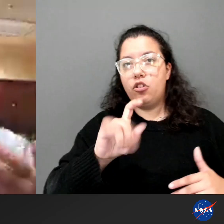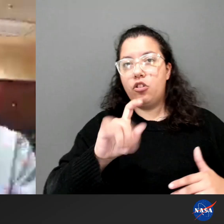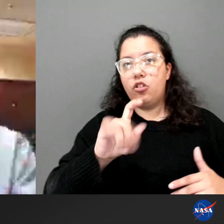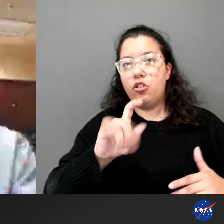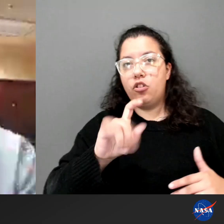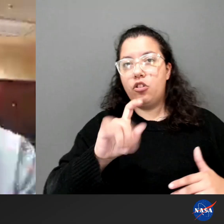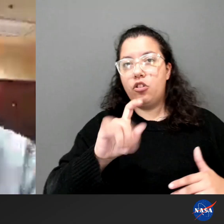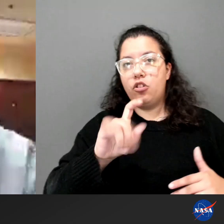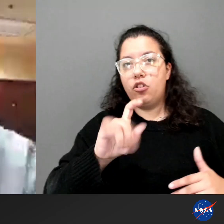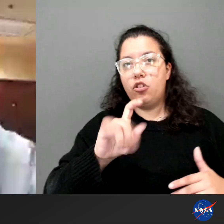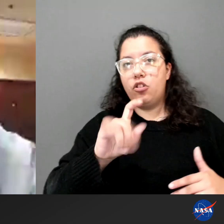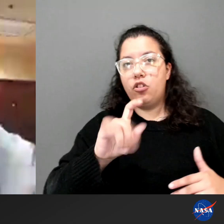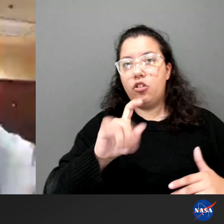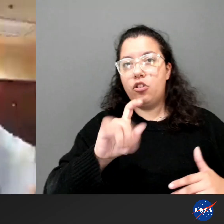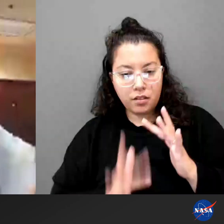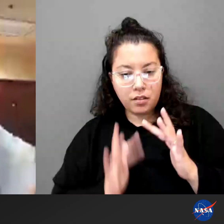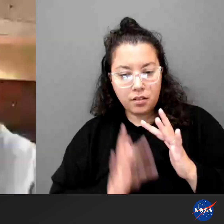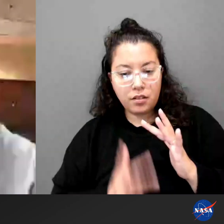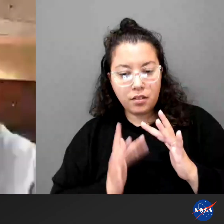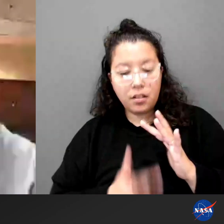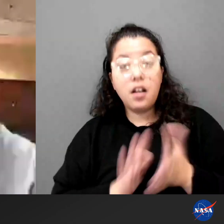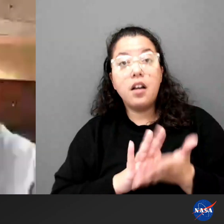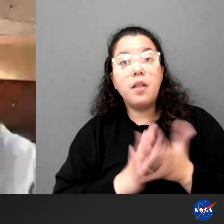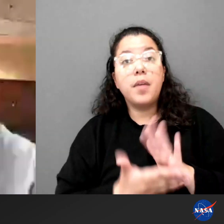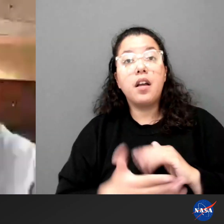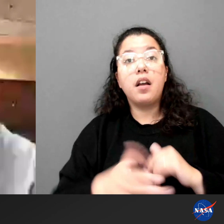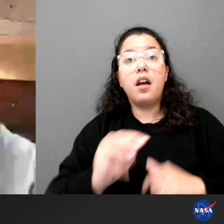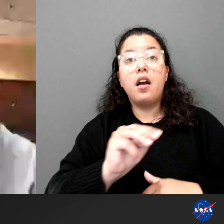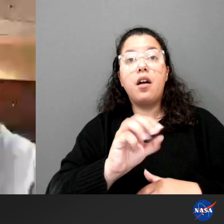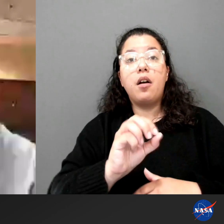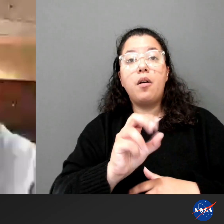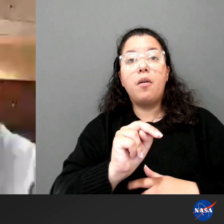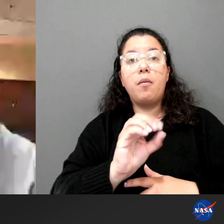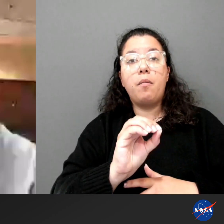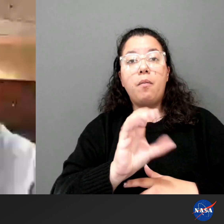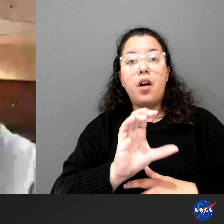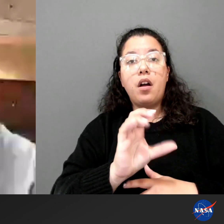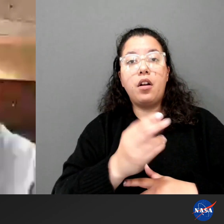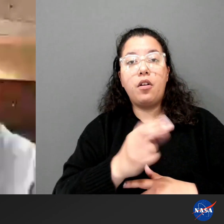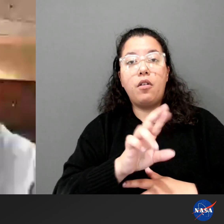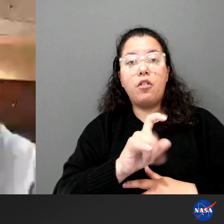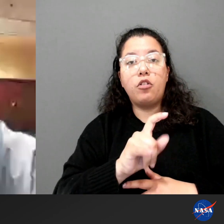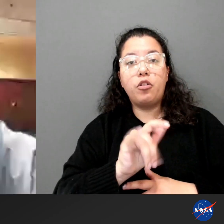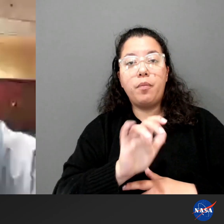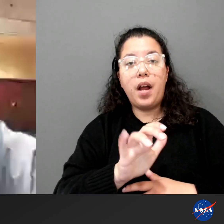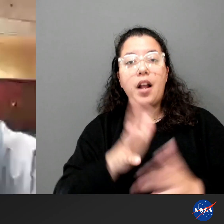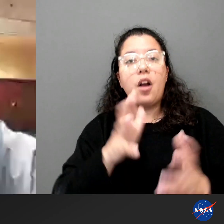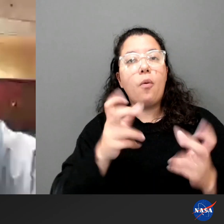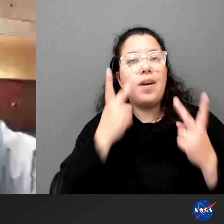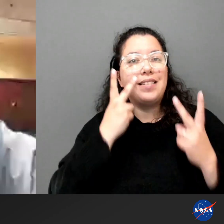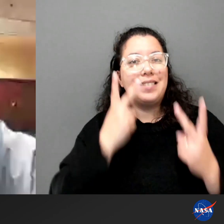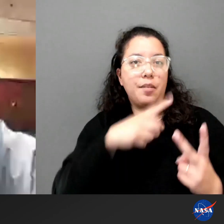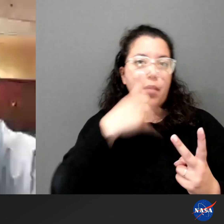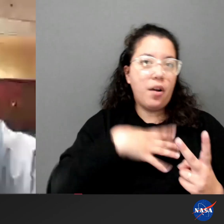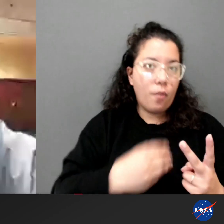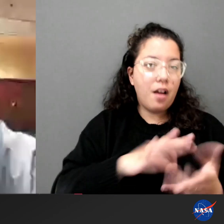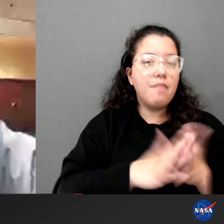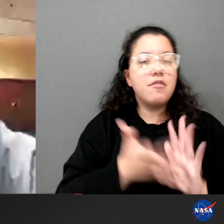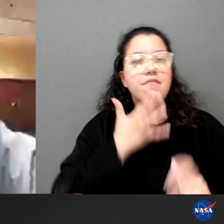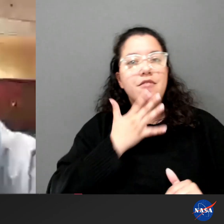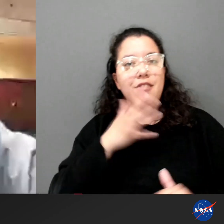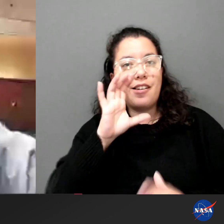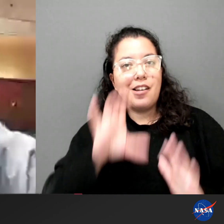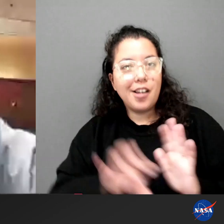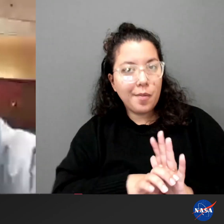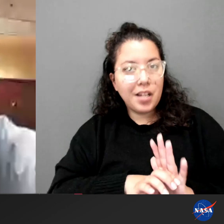filter to these color images that you see, and everything that goes along with it. So about 2